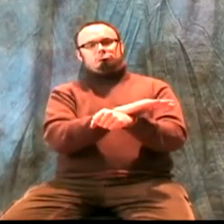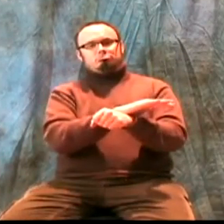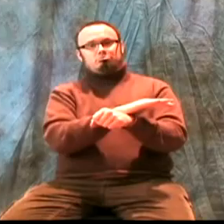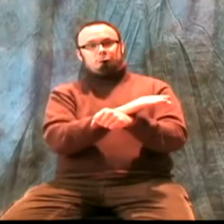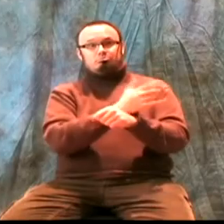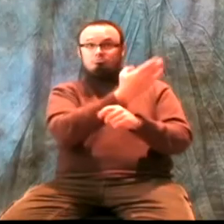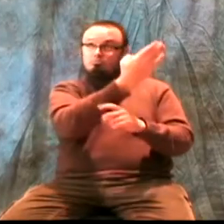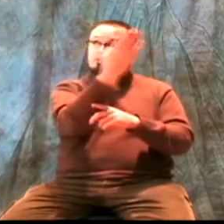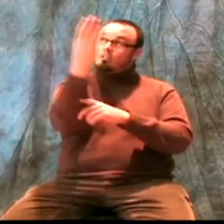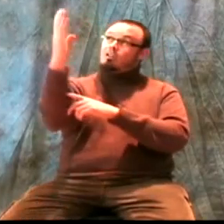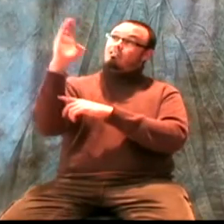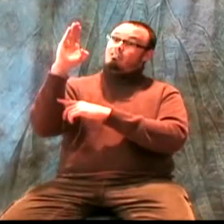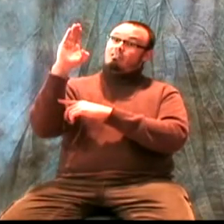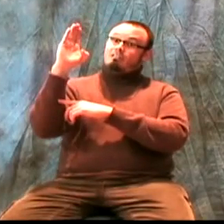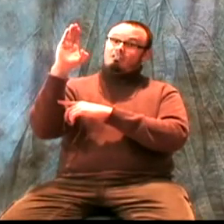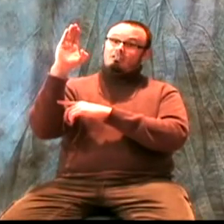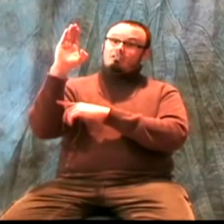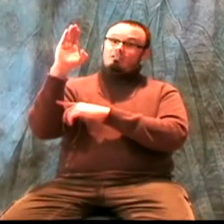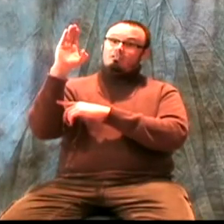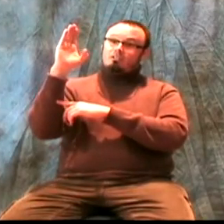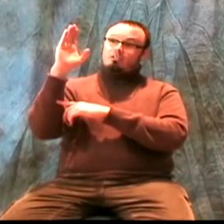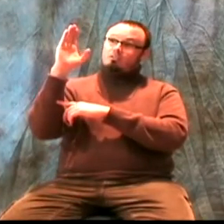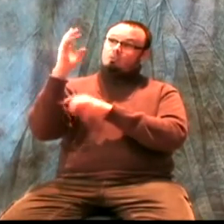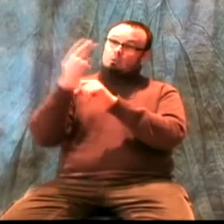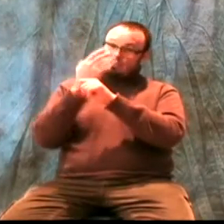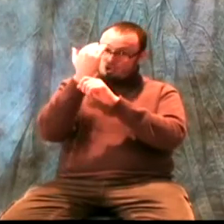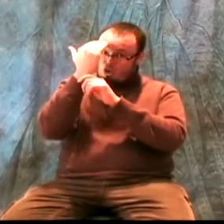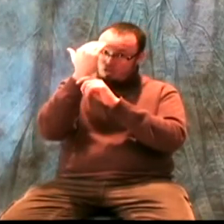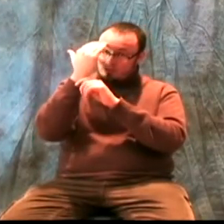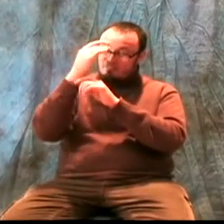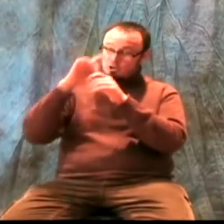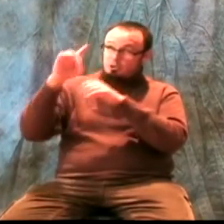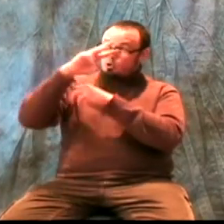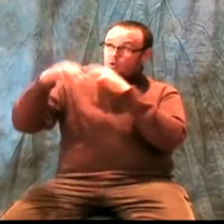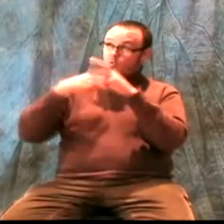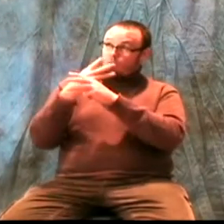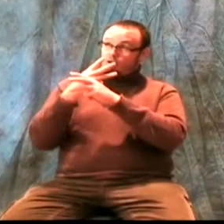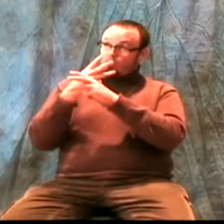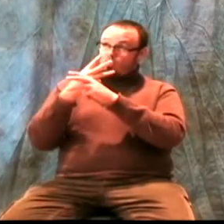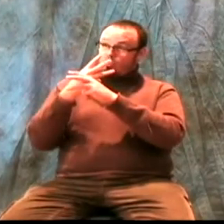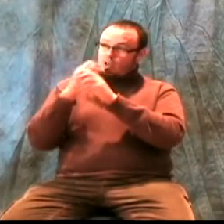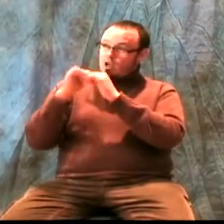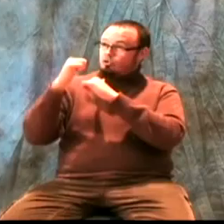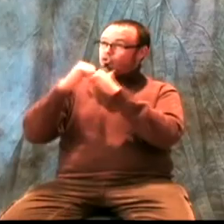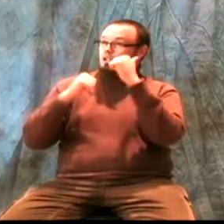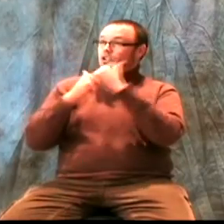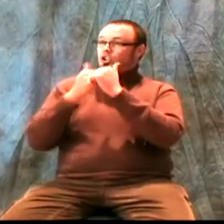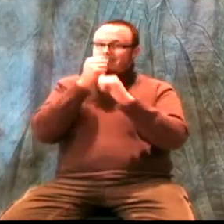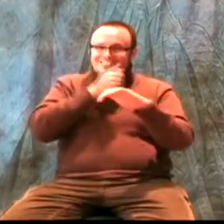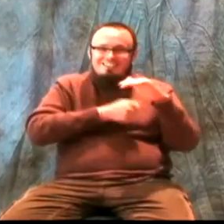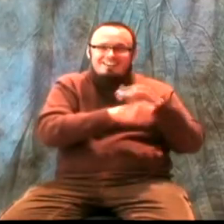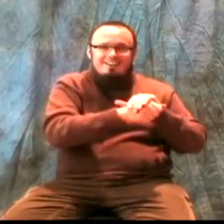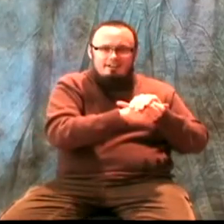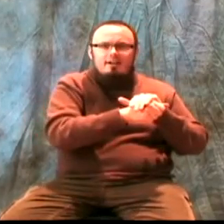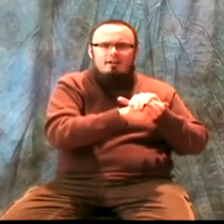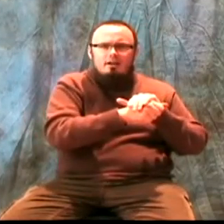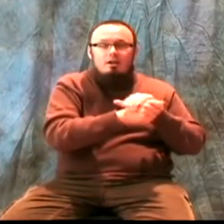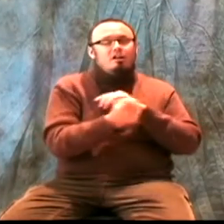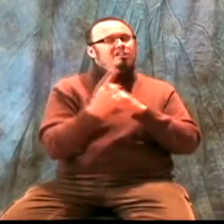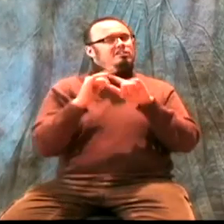knowledge of how the spiritual world is structured, yet at the same time he revealed it to us through the stars,